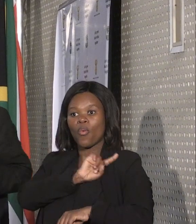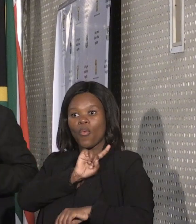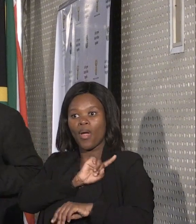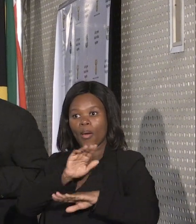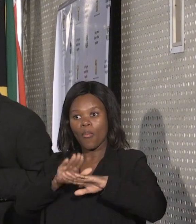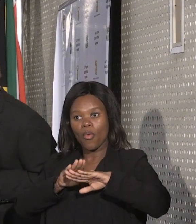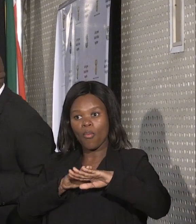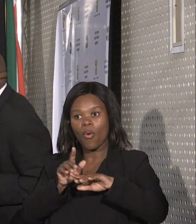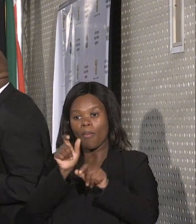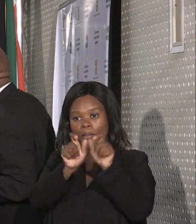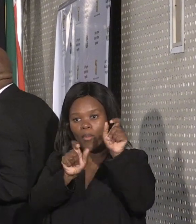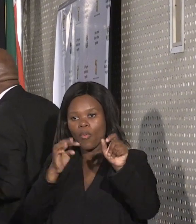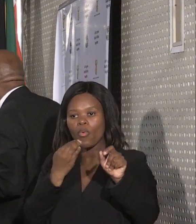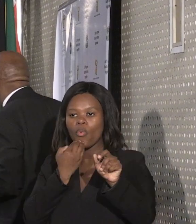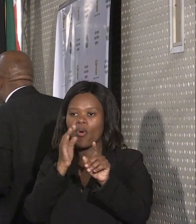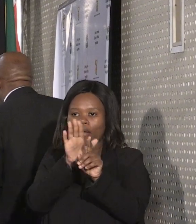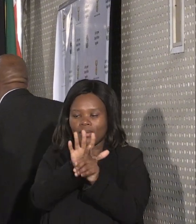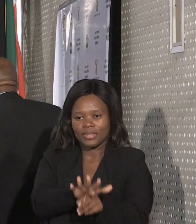are marginalized.